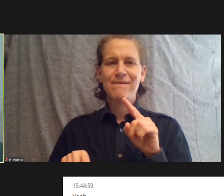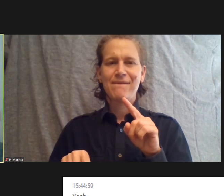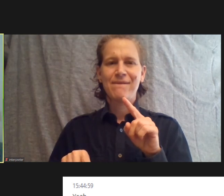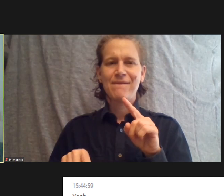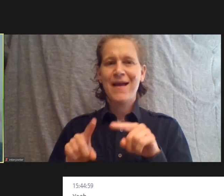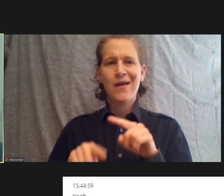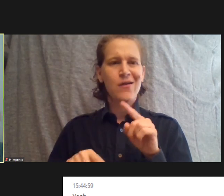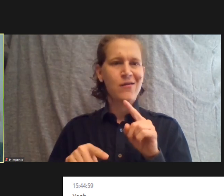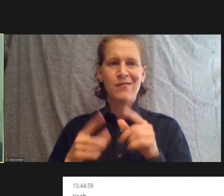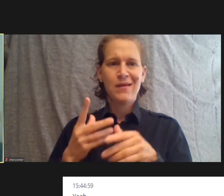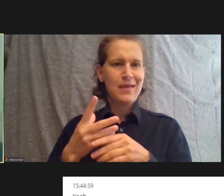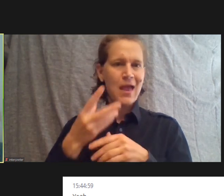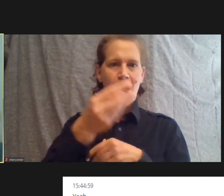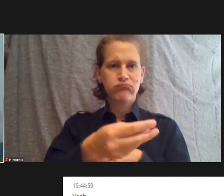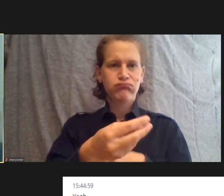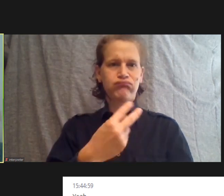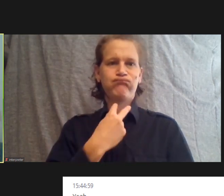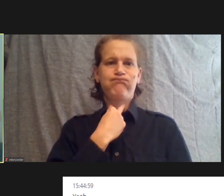myself out.